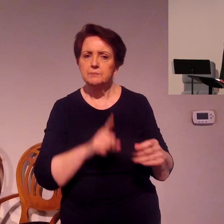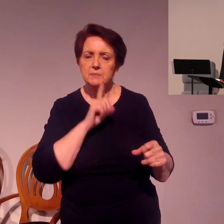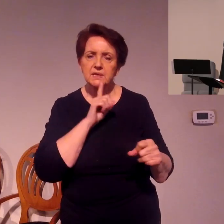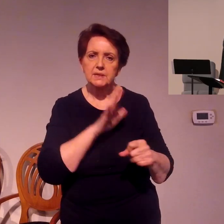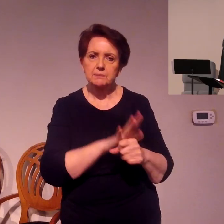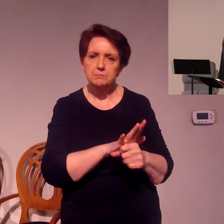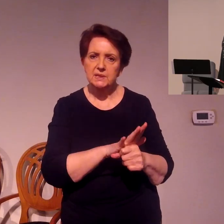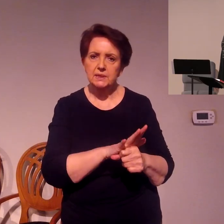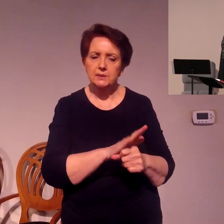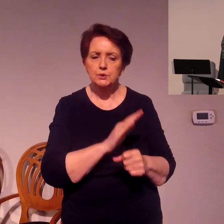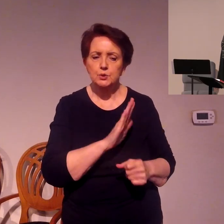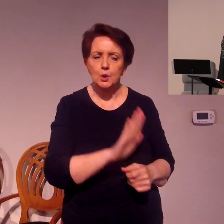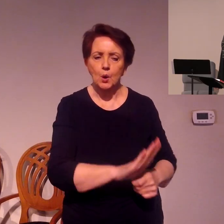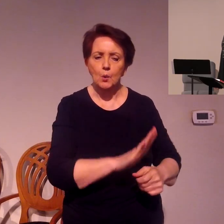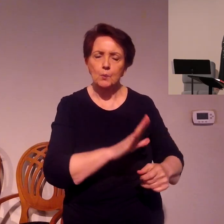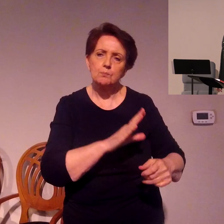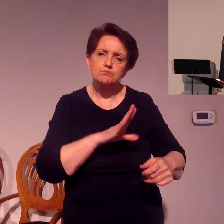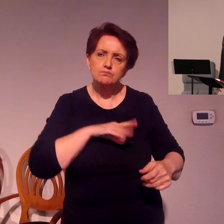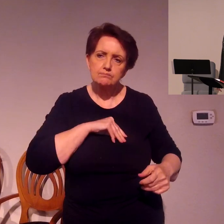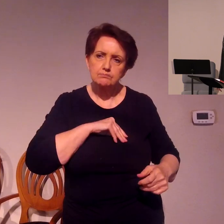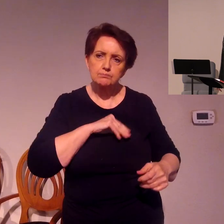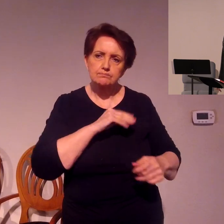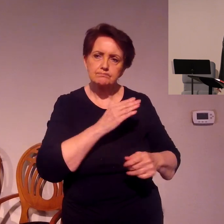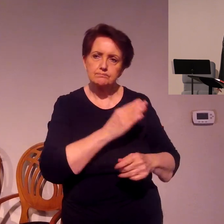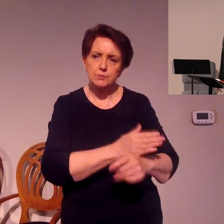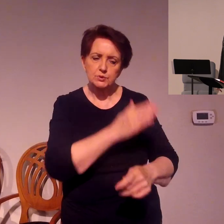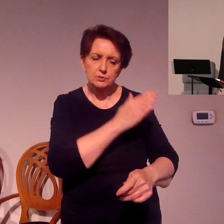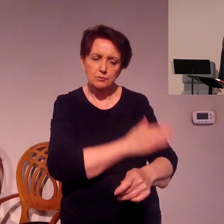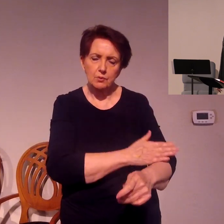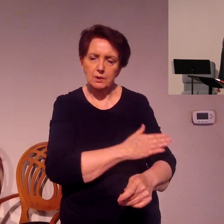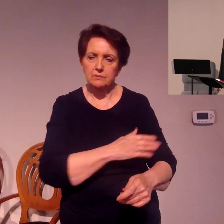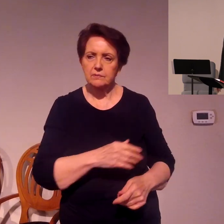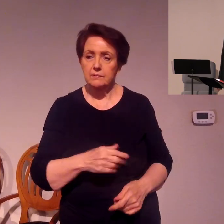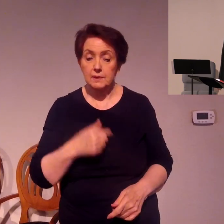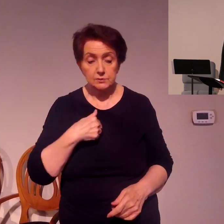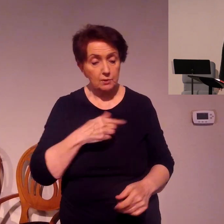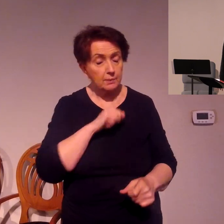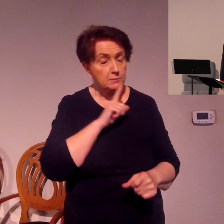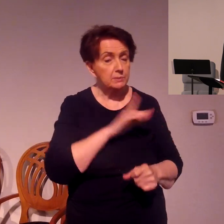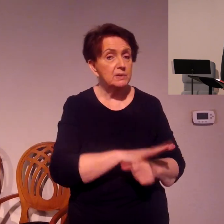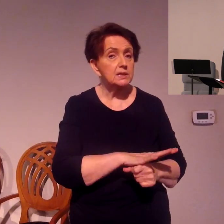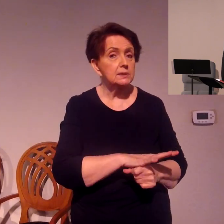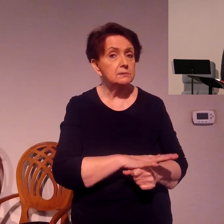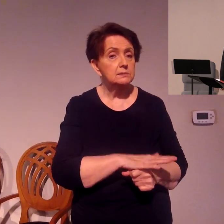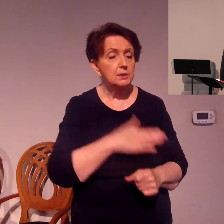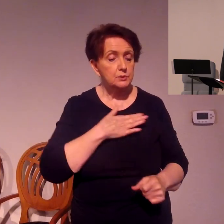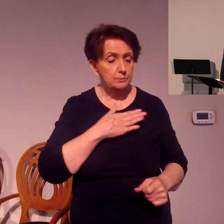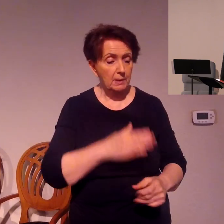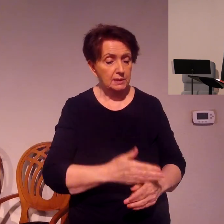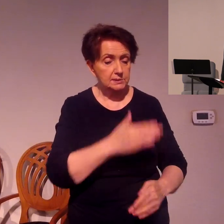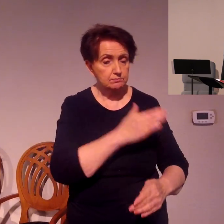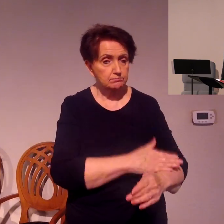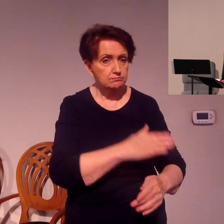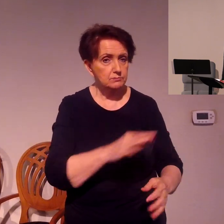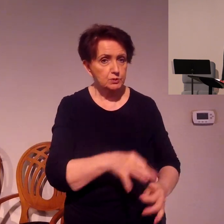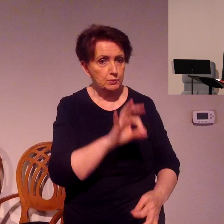own personal growth. So I am committed to my own personal growth, my own spiritual growth,